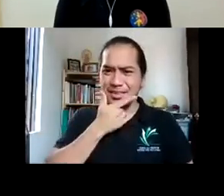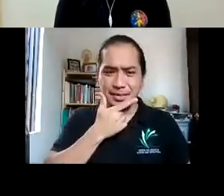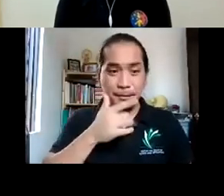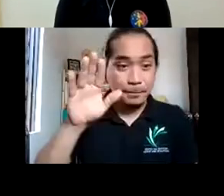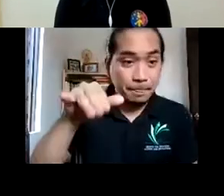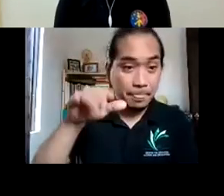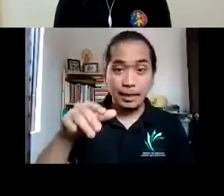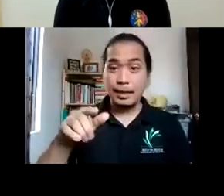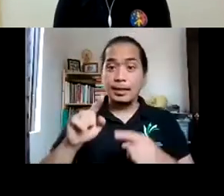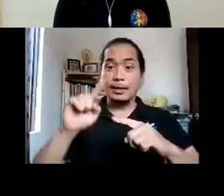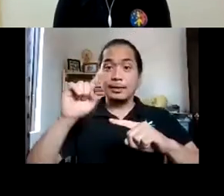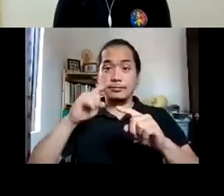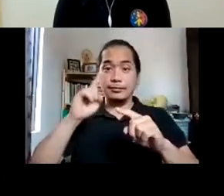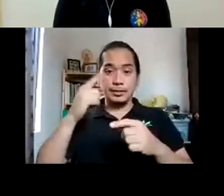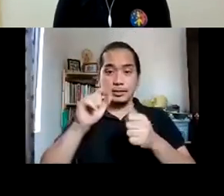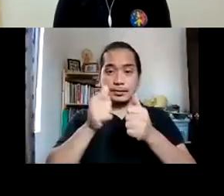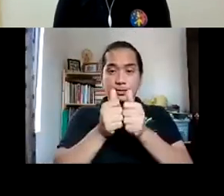Lesson 6.